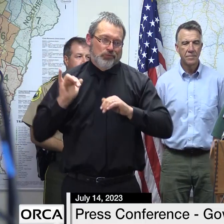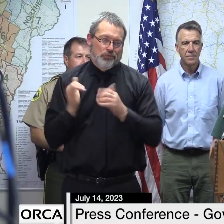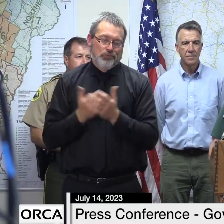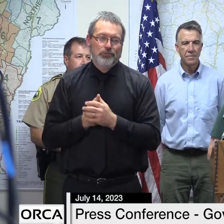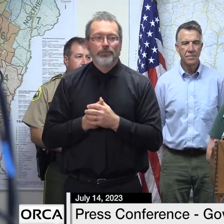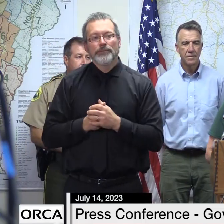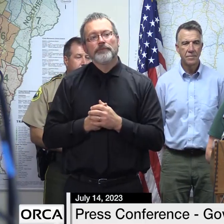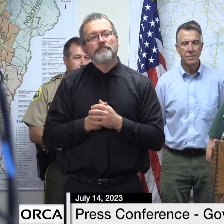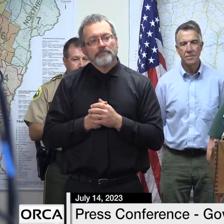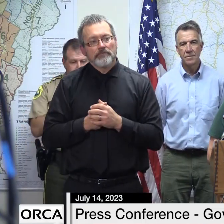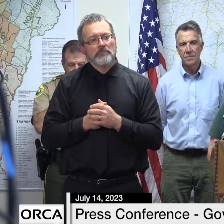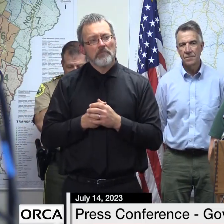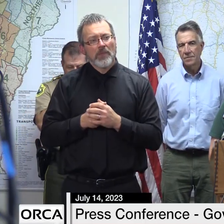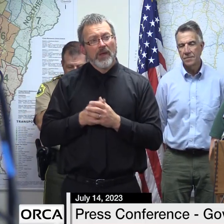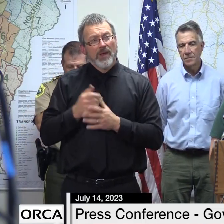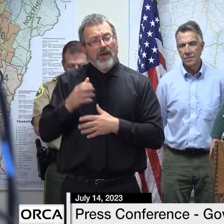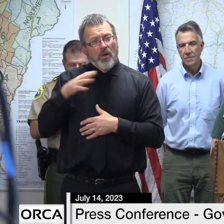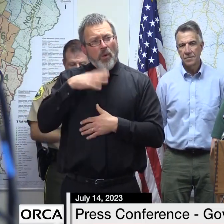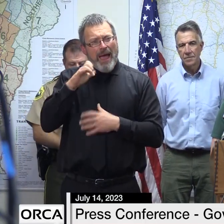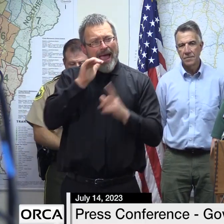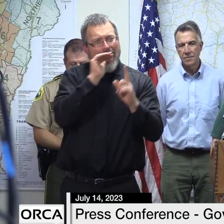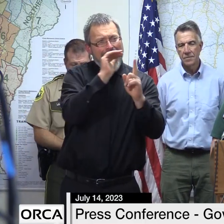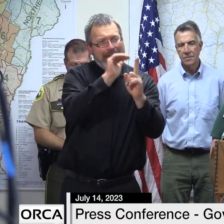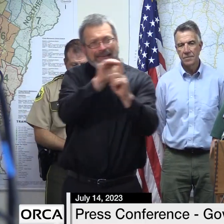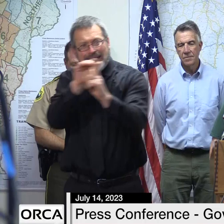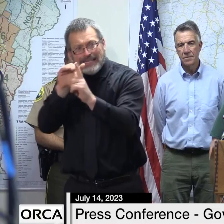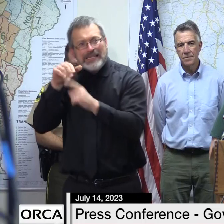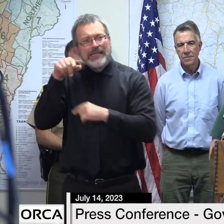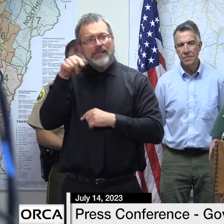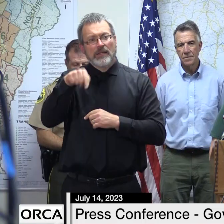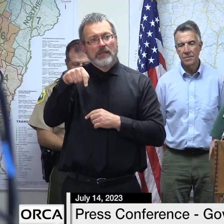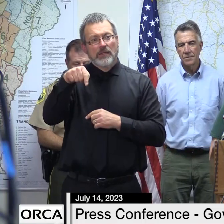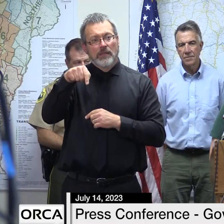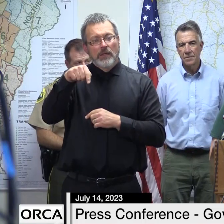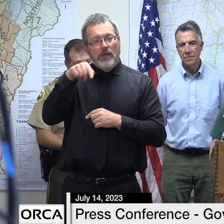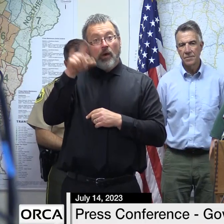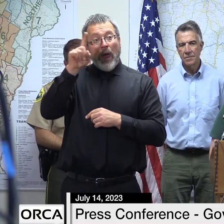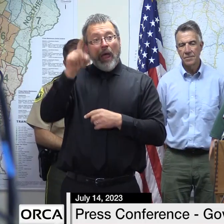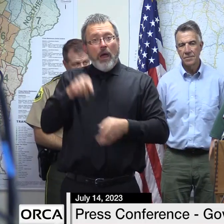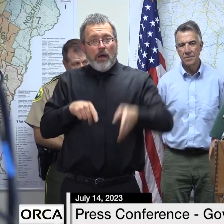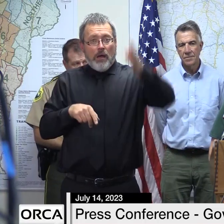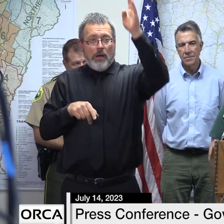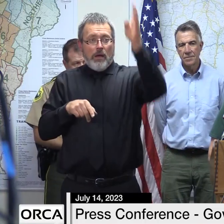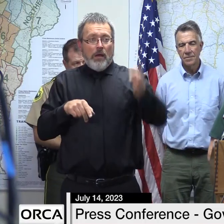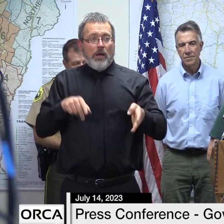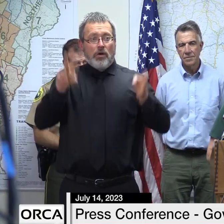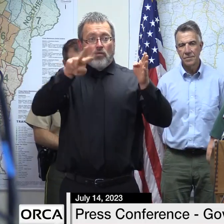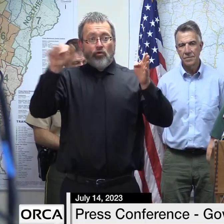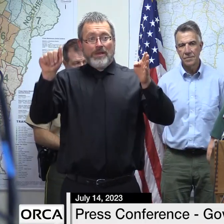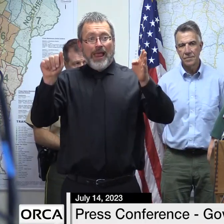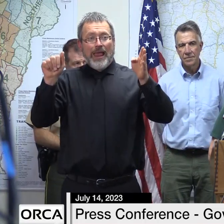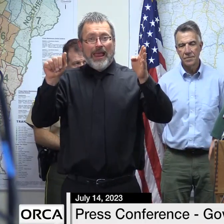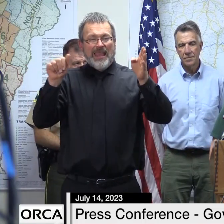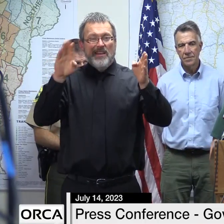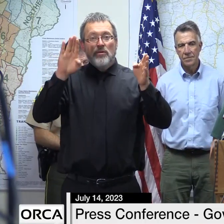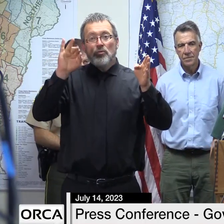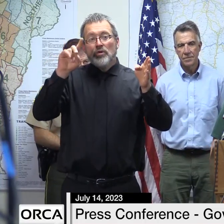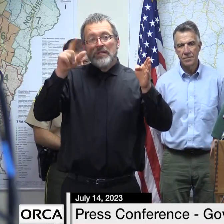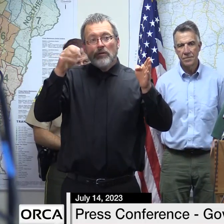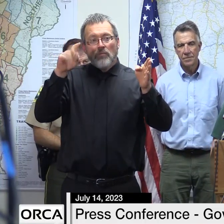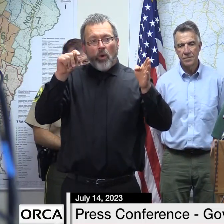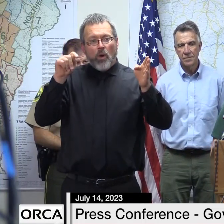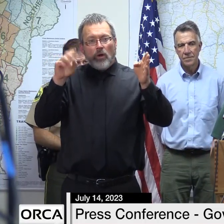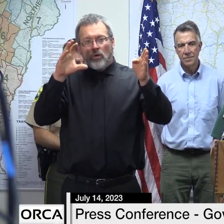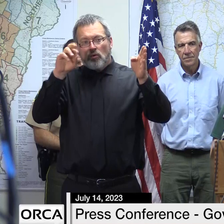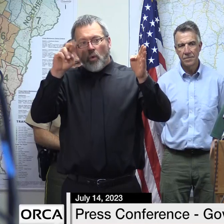So please remember our neighbors right now, particularly along the 22A corridor. Towns like Bridport, Shoreham, Cornwall, and Middlebury